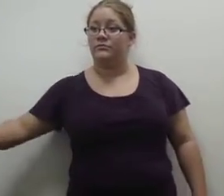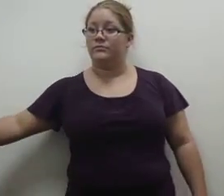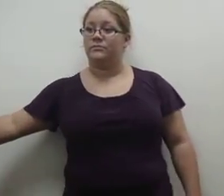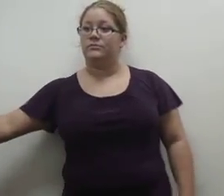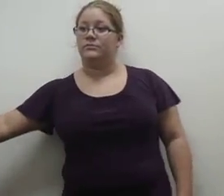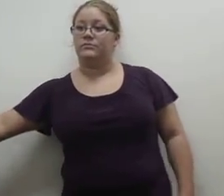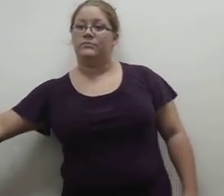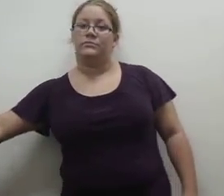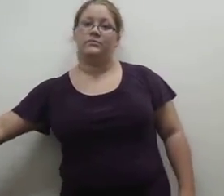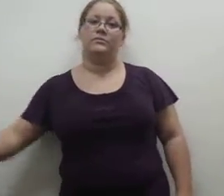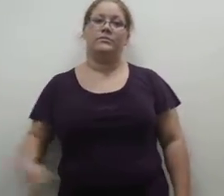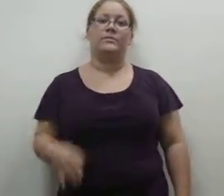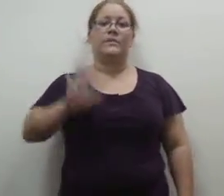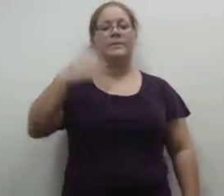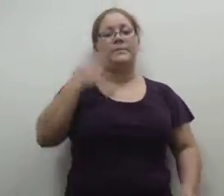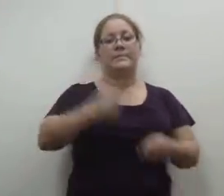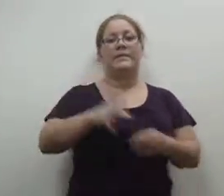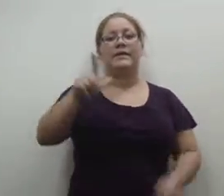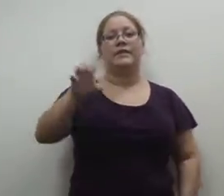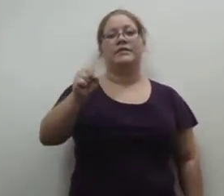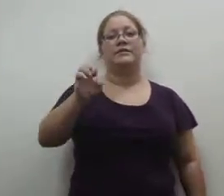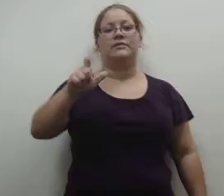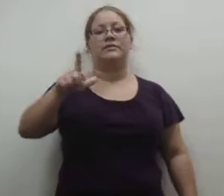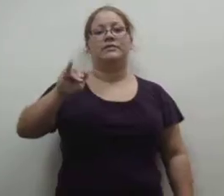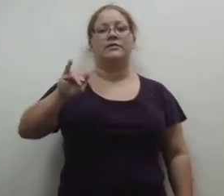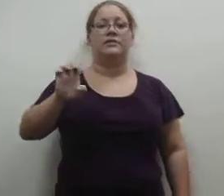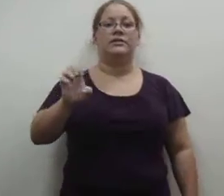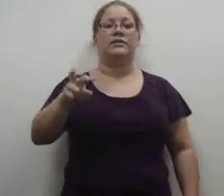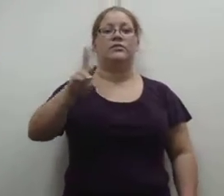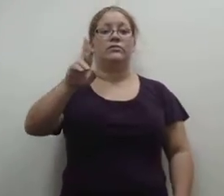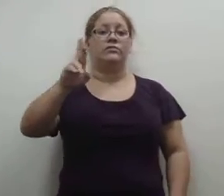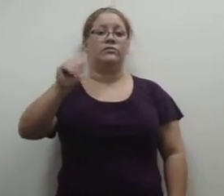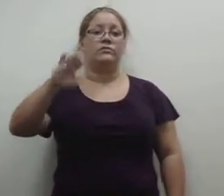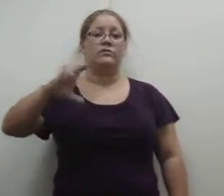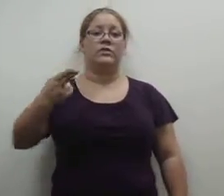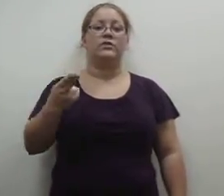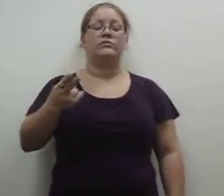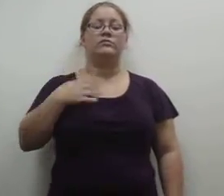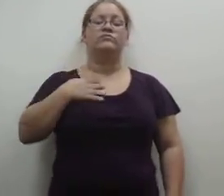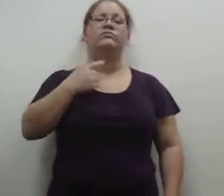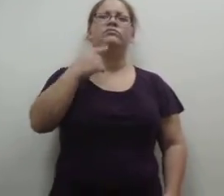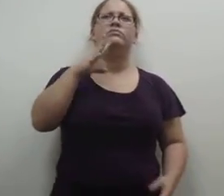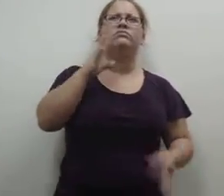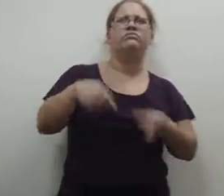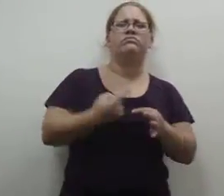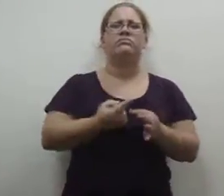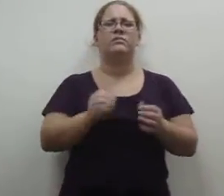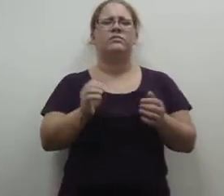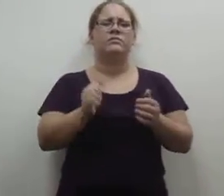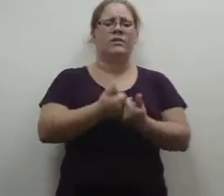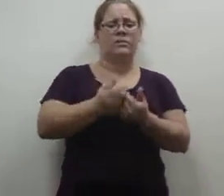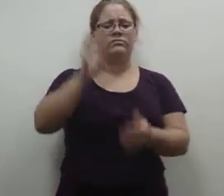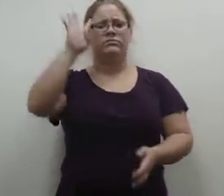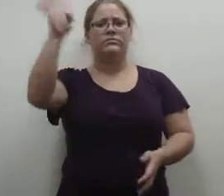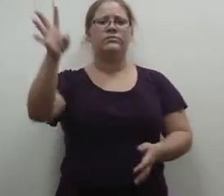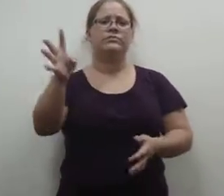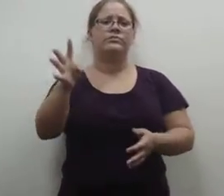and I'm going to talk about creating reading, writing, and research assignments for students in English classes, and it also